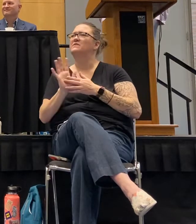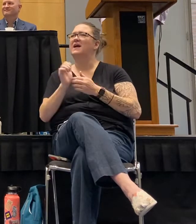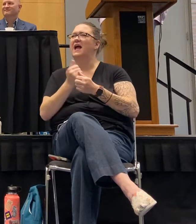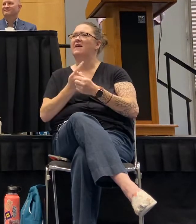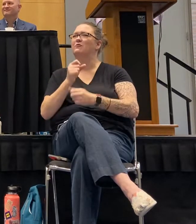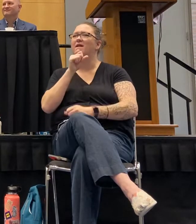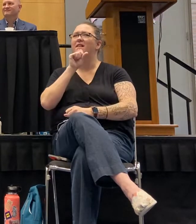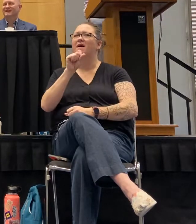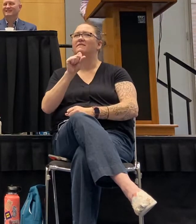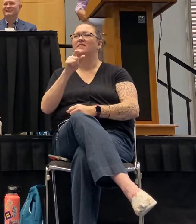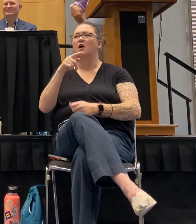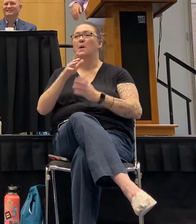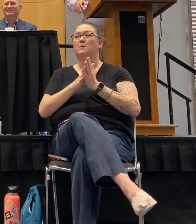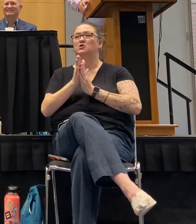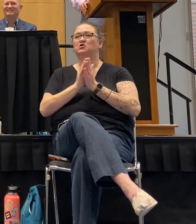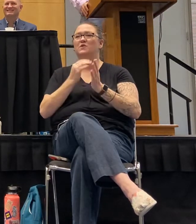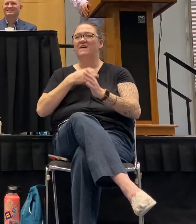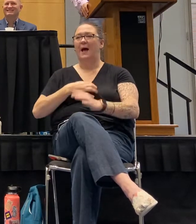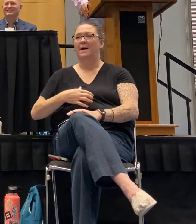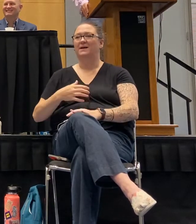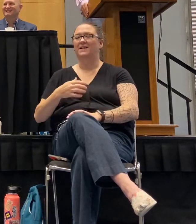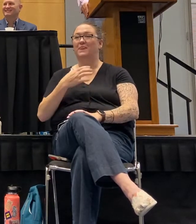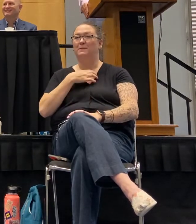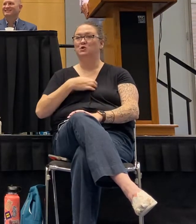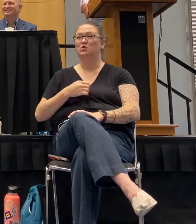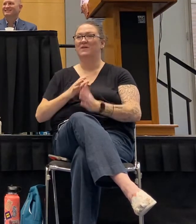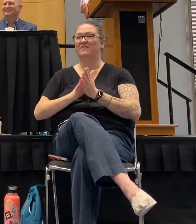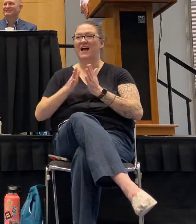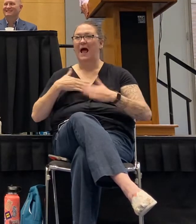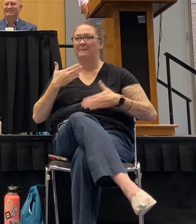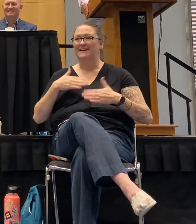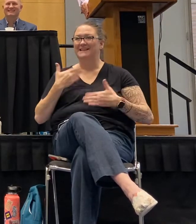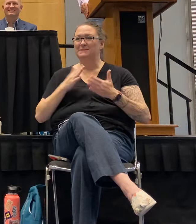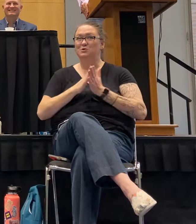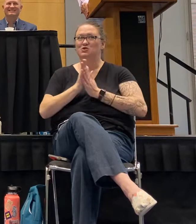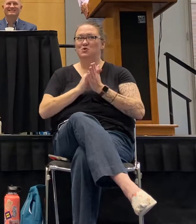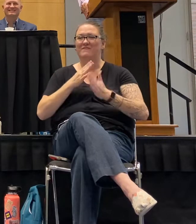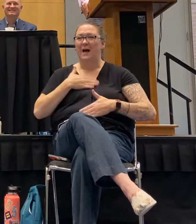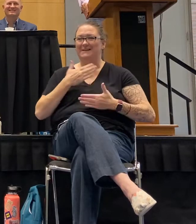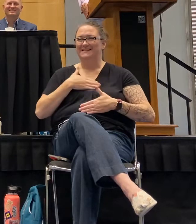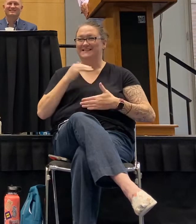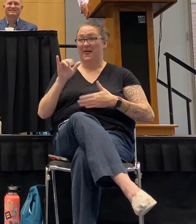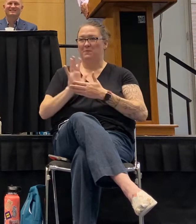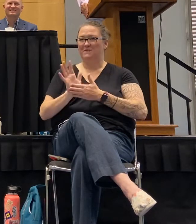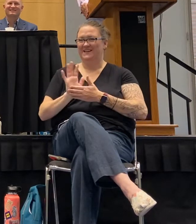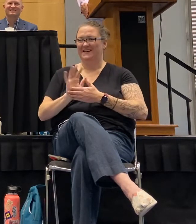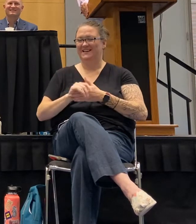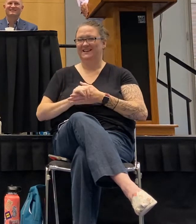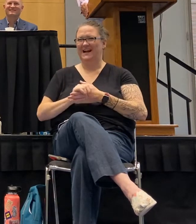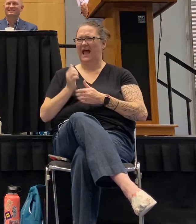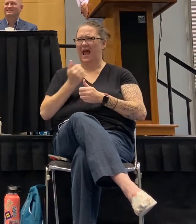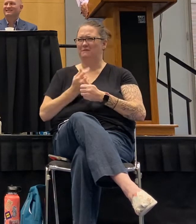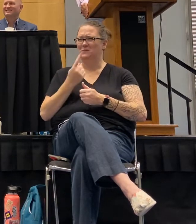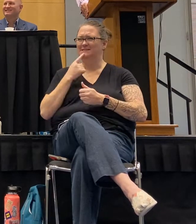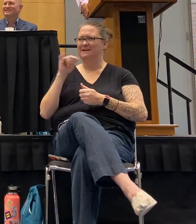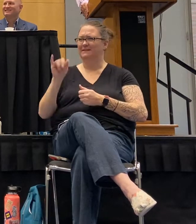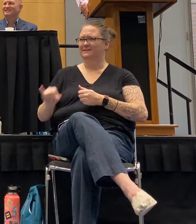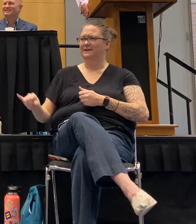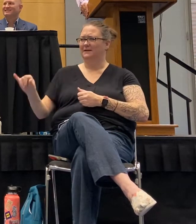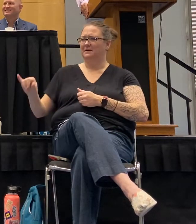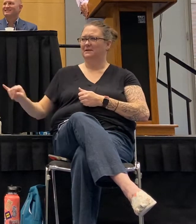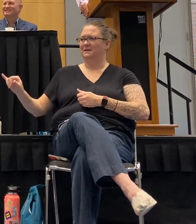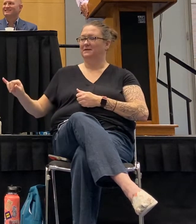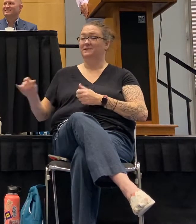The Pursuit of Happiness. I've never seen it, but apparently it's a really good movie. And sometimes we get submissions where